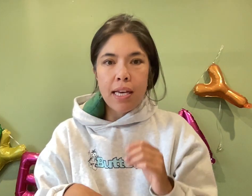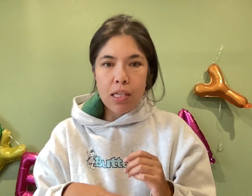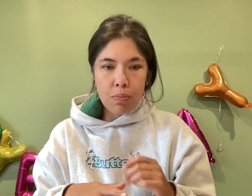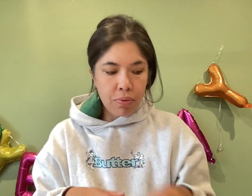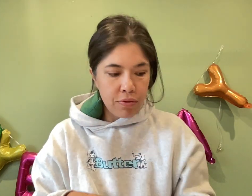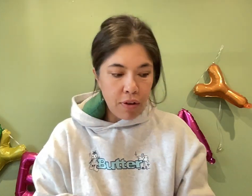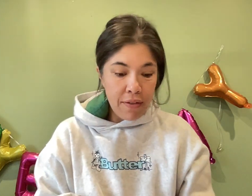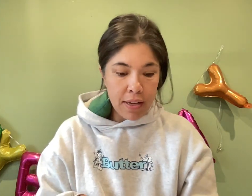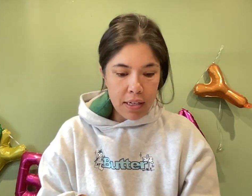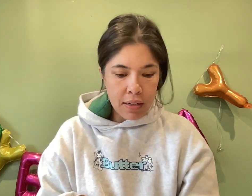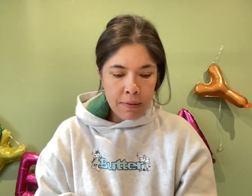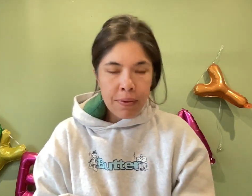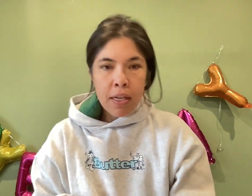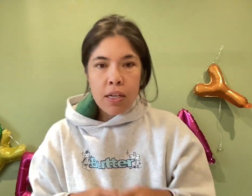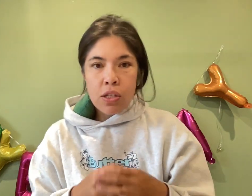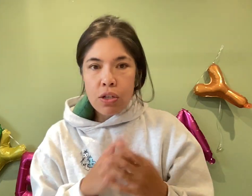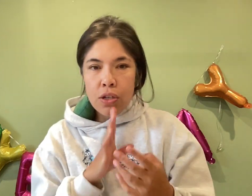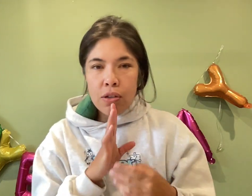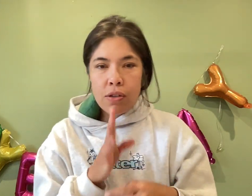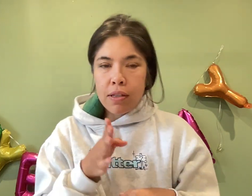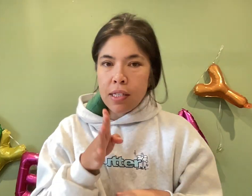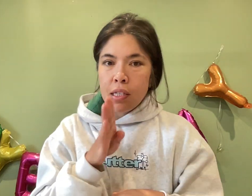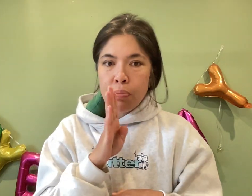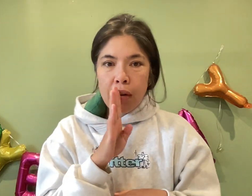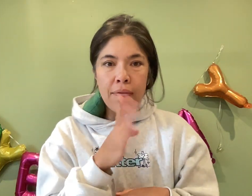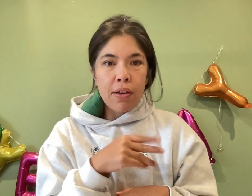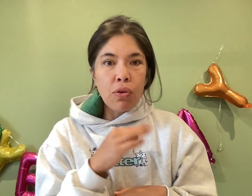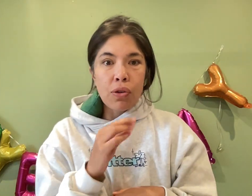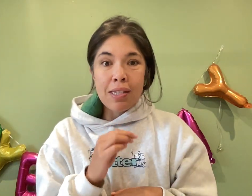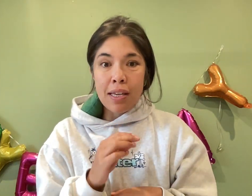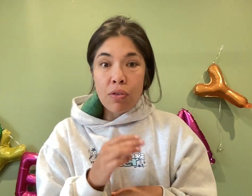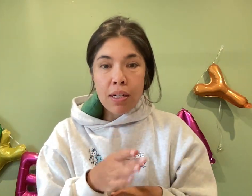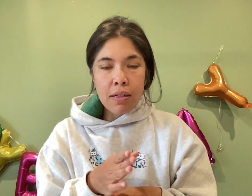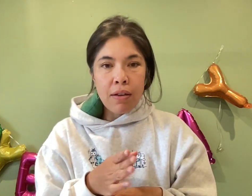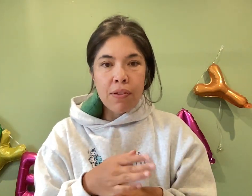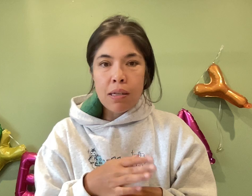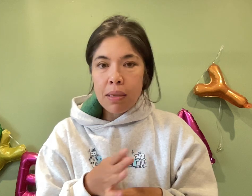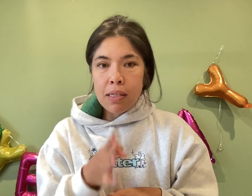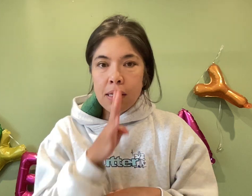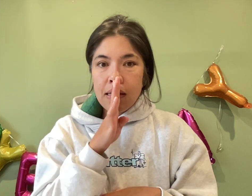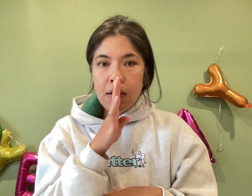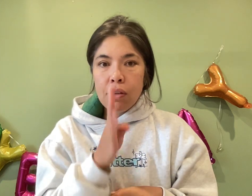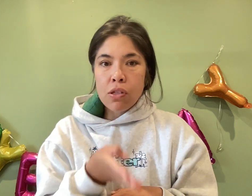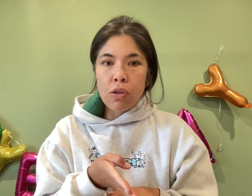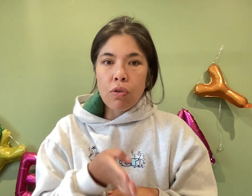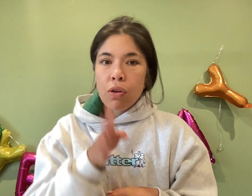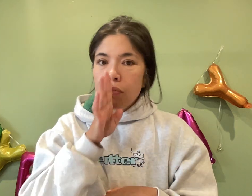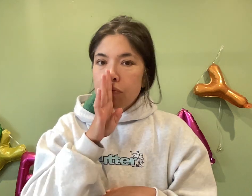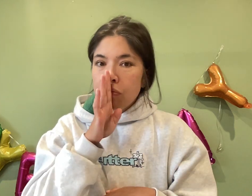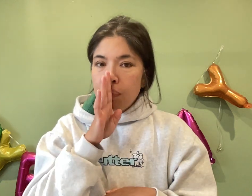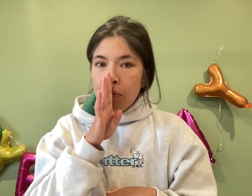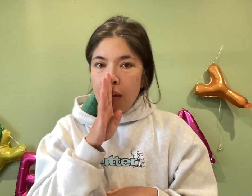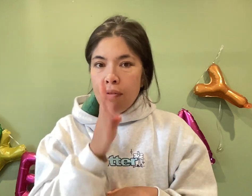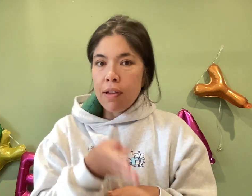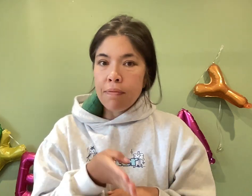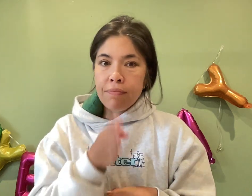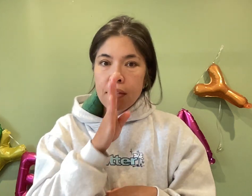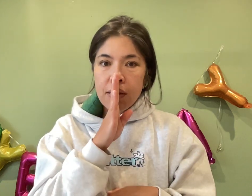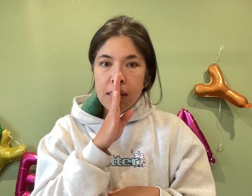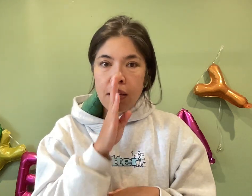is private. So this is private or secret. If it's something's a secret, so you go private,